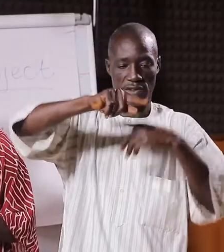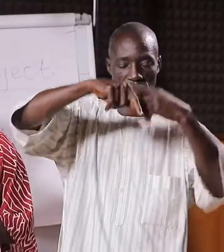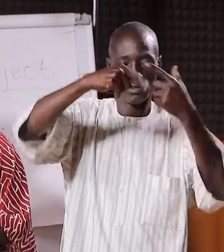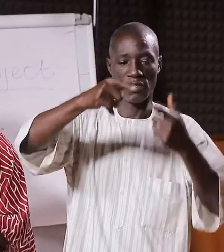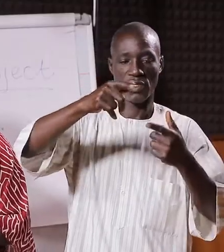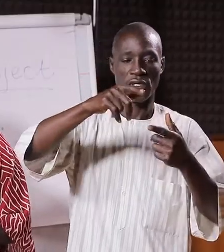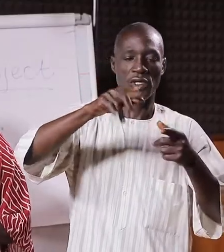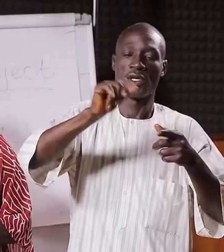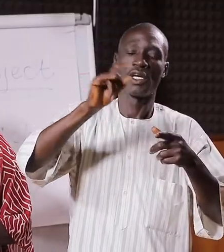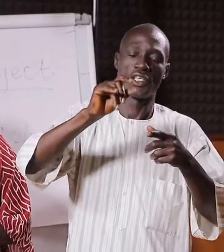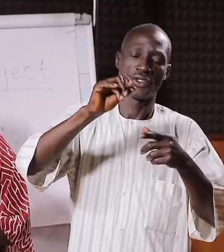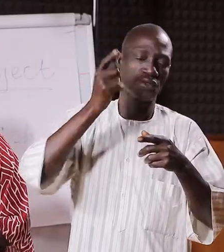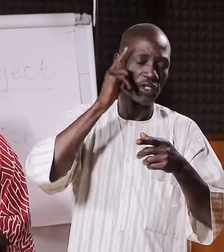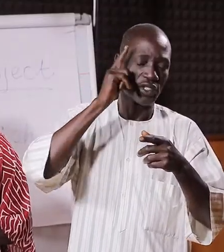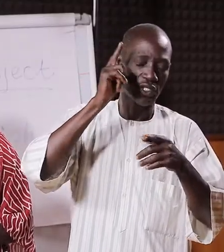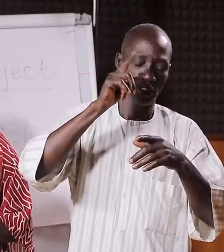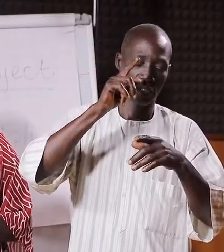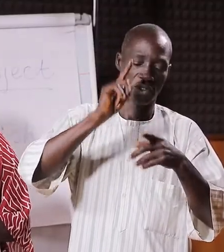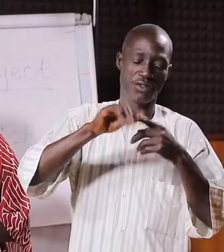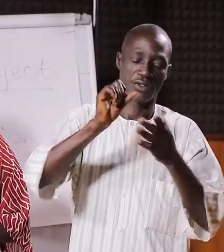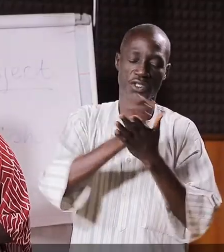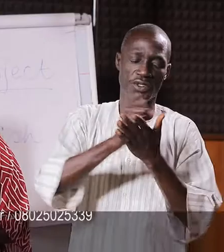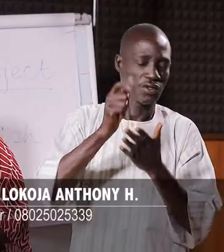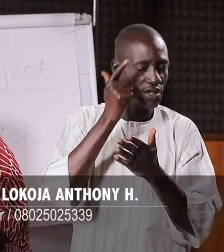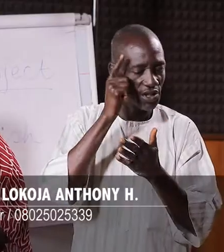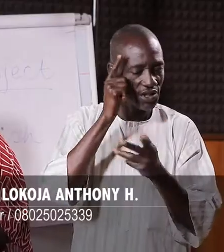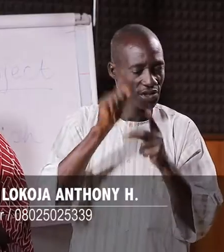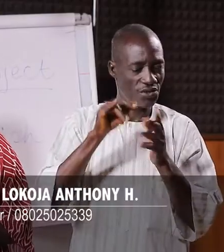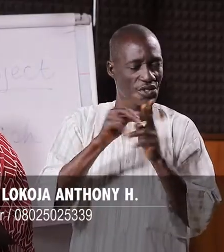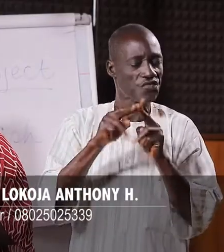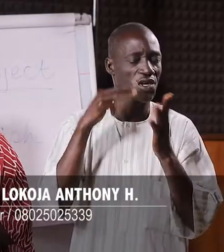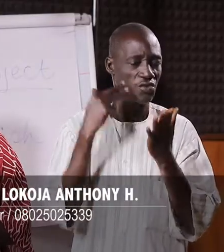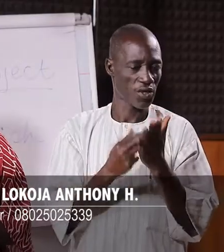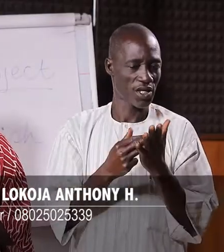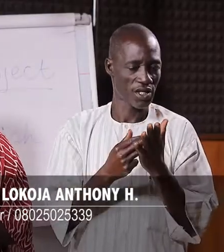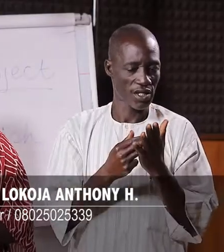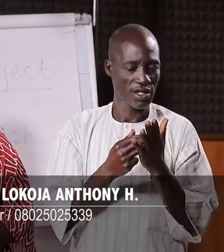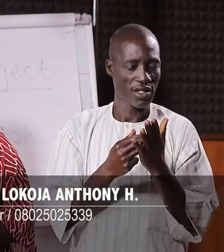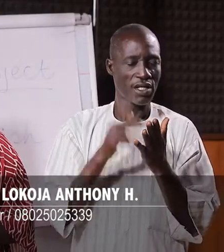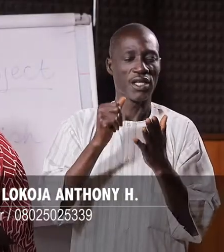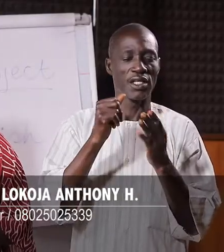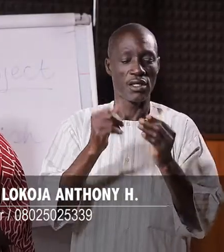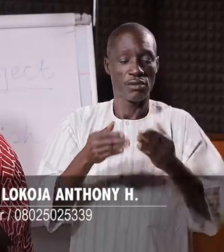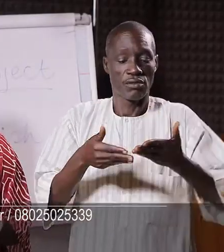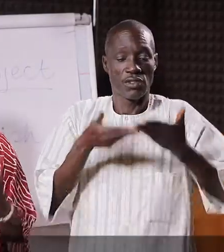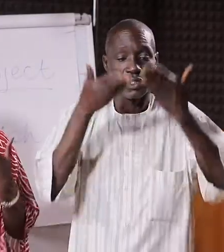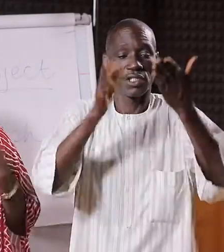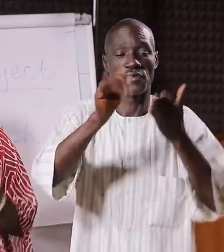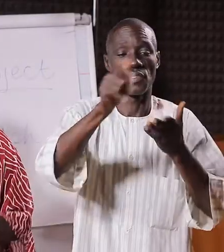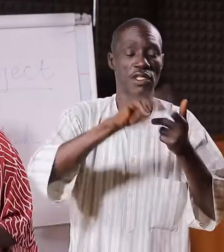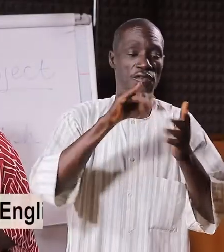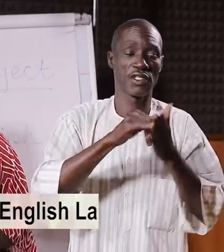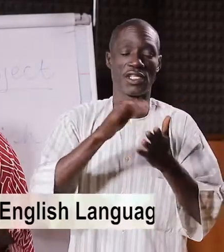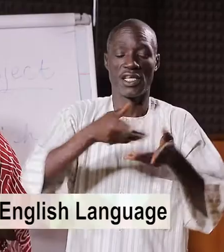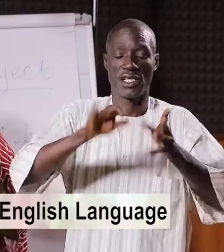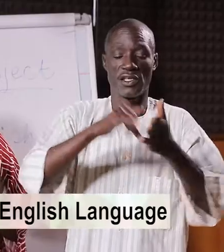to the song, assuming it's being played on radio or television, listen to it. As you listen to it, release yourself to it. Let the song